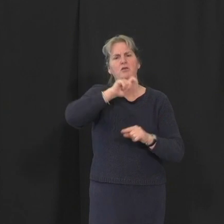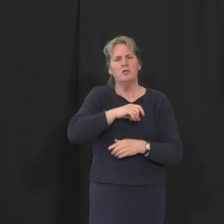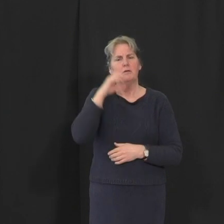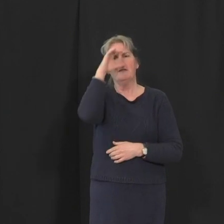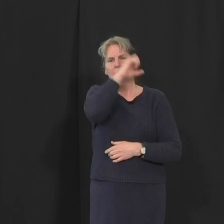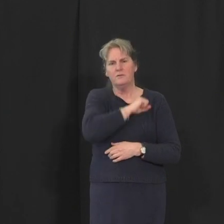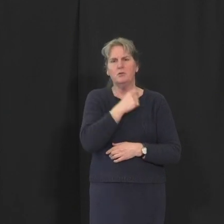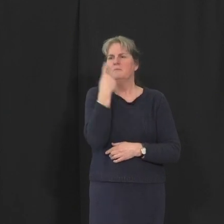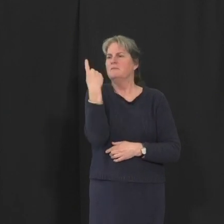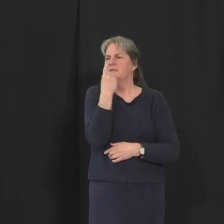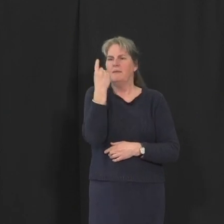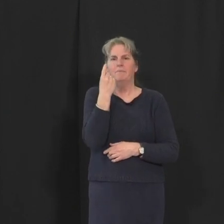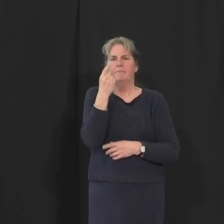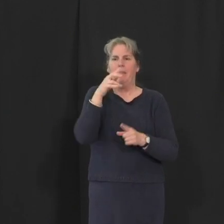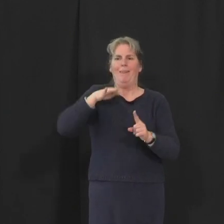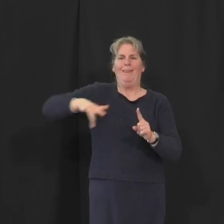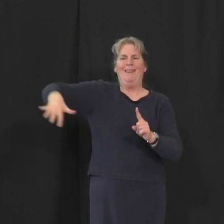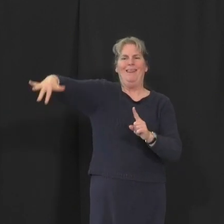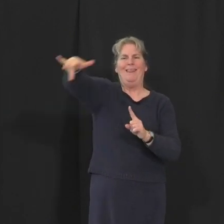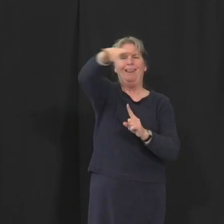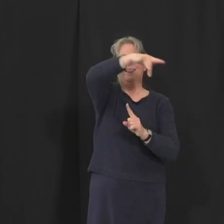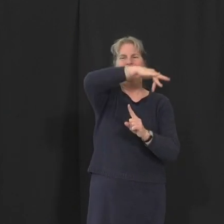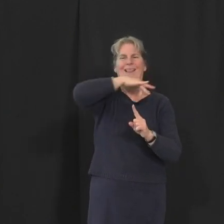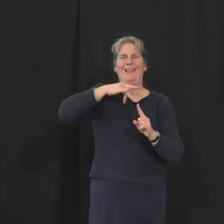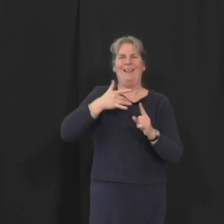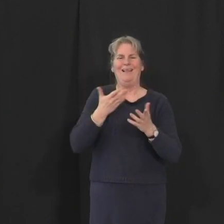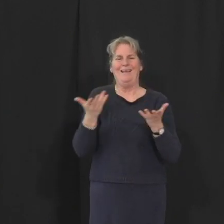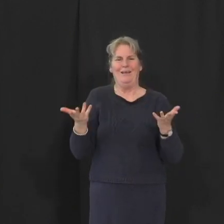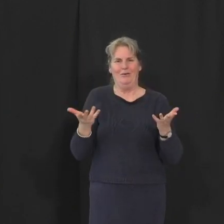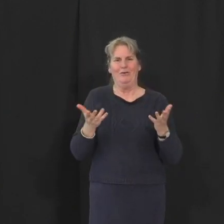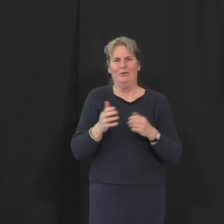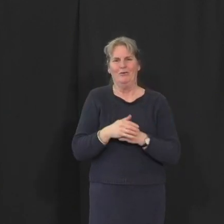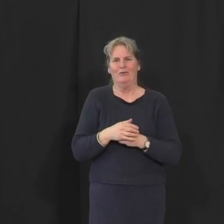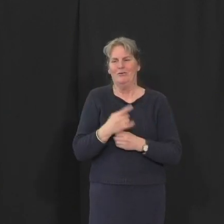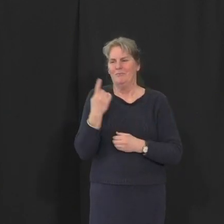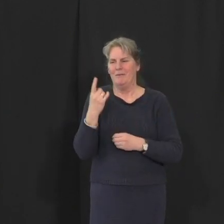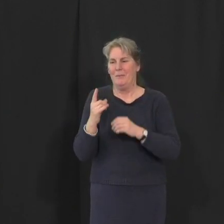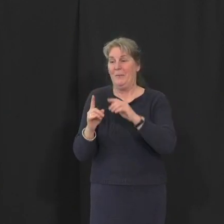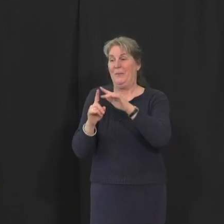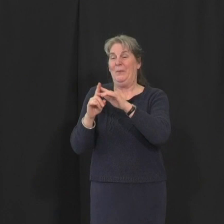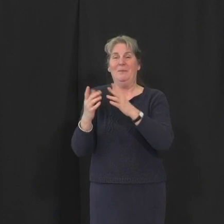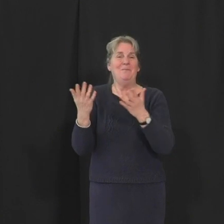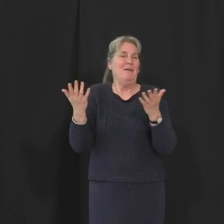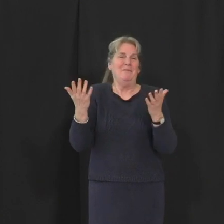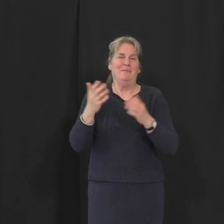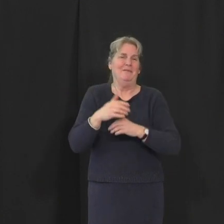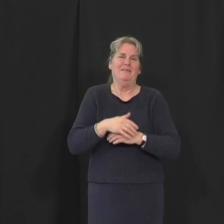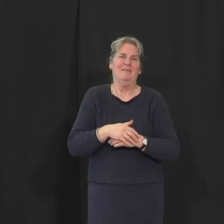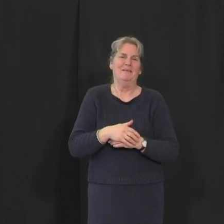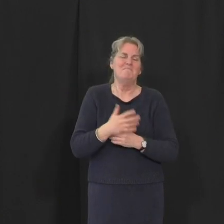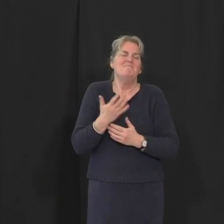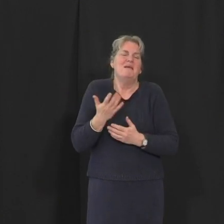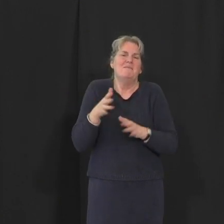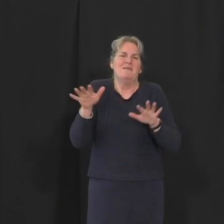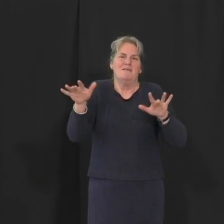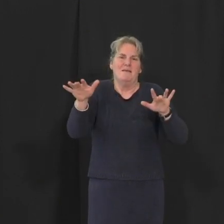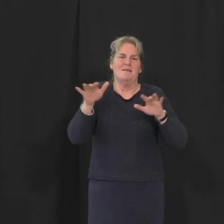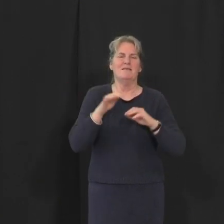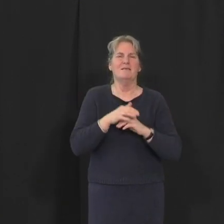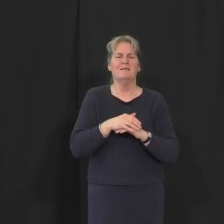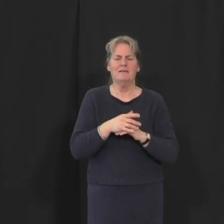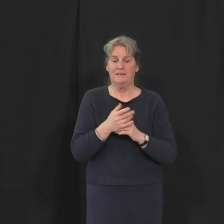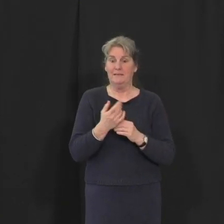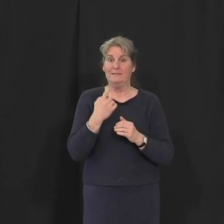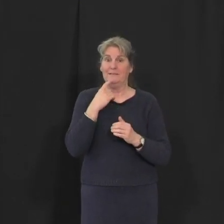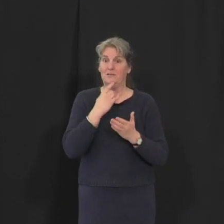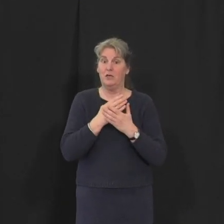are cases that are maybe similar to the one that we just learned of